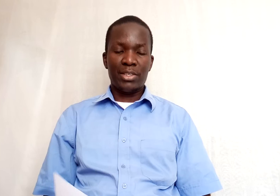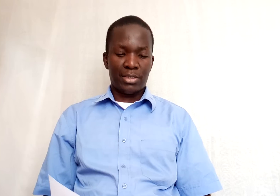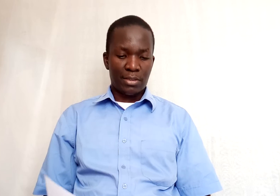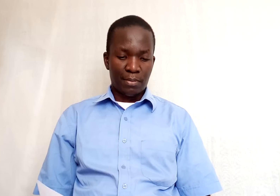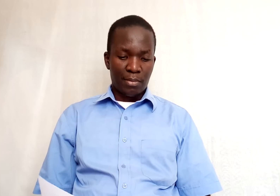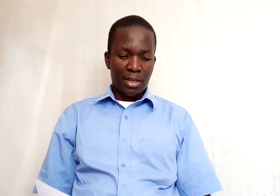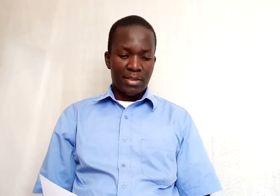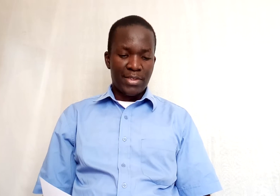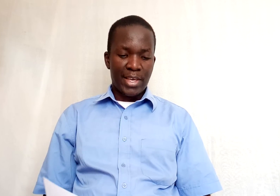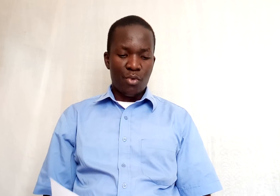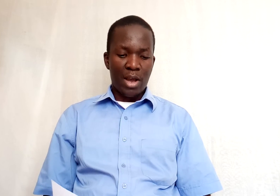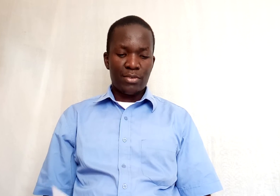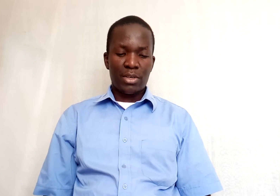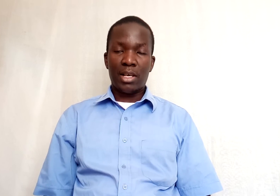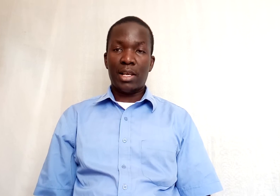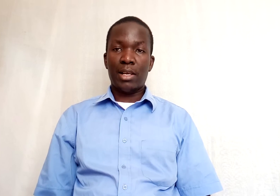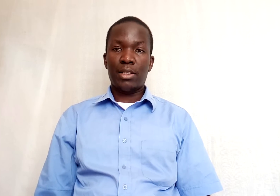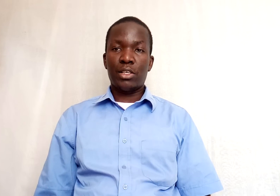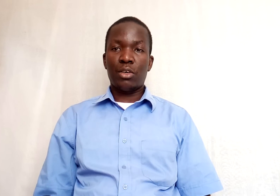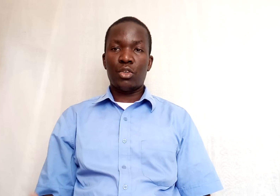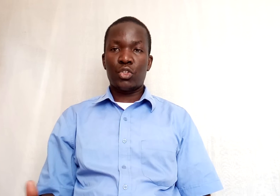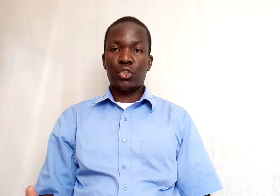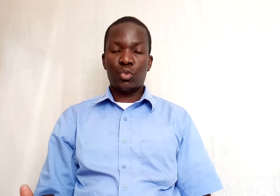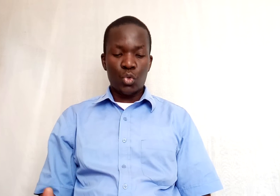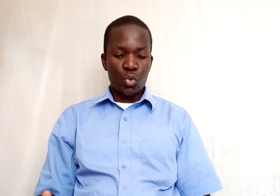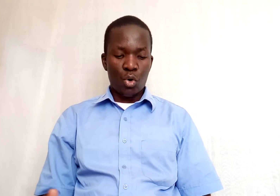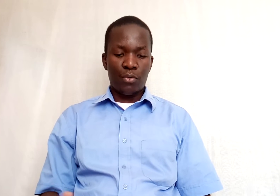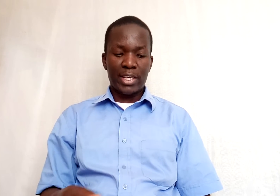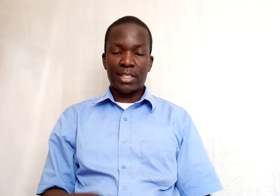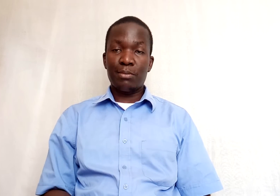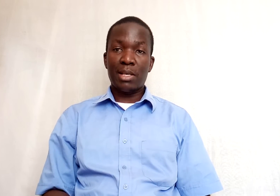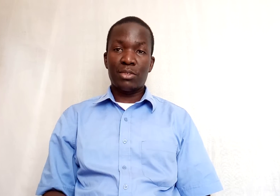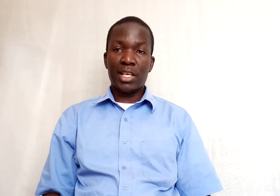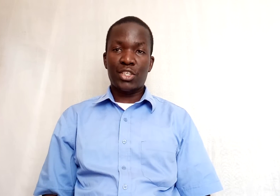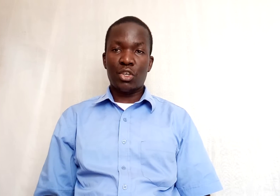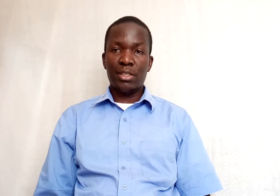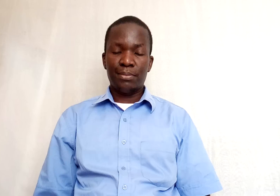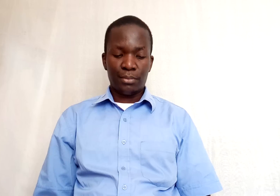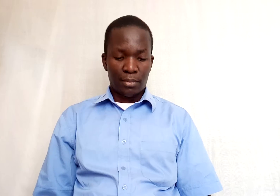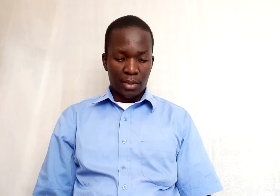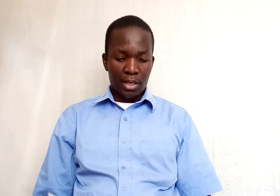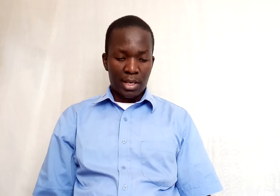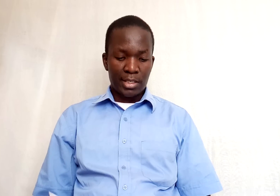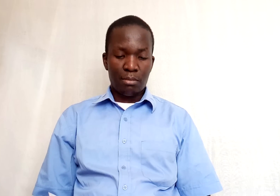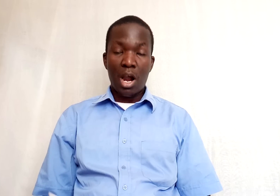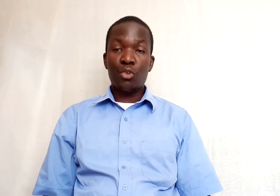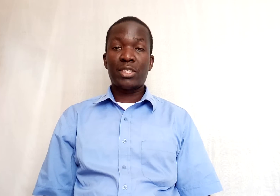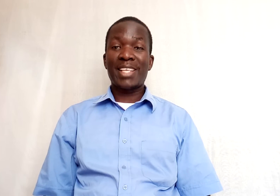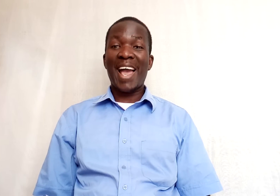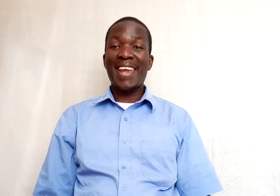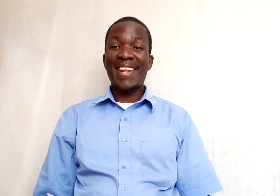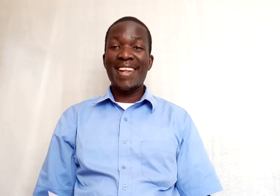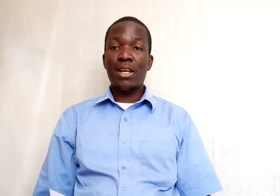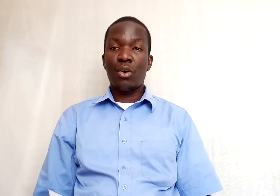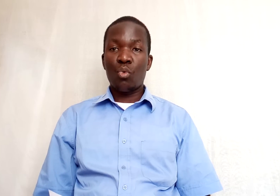means. Then the other one, 2 of the same section, is about signed